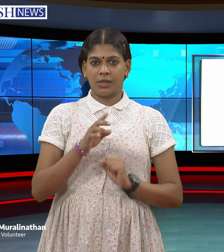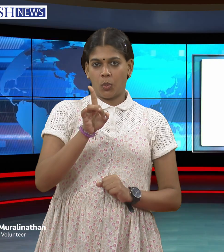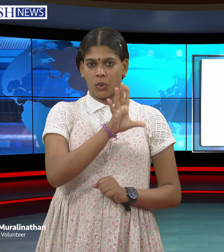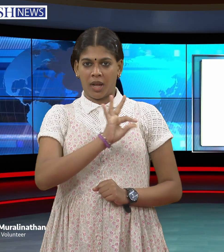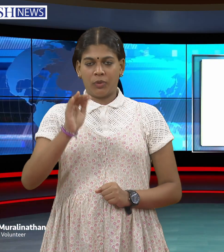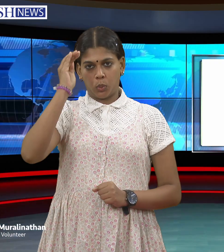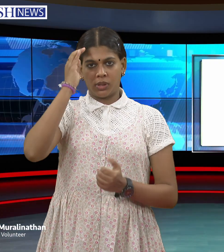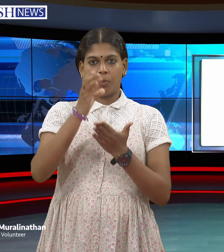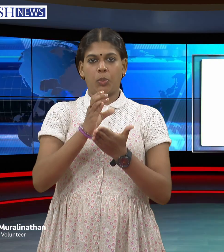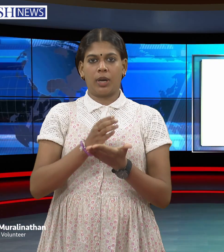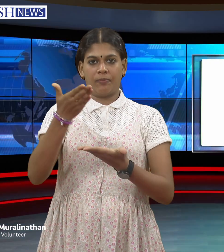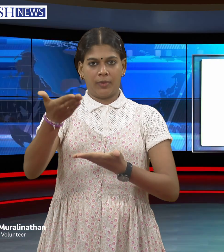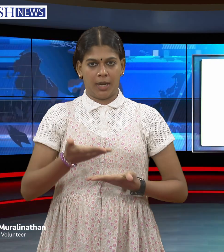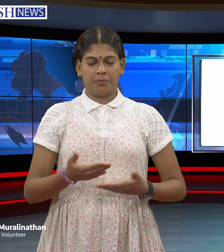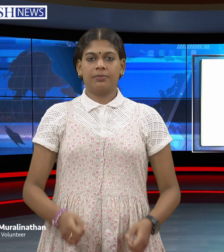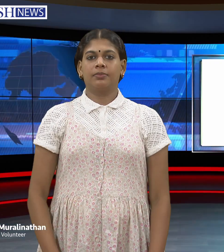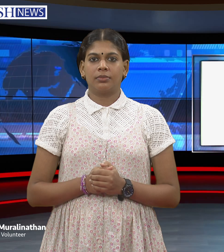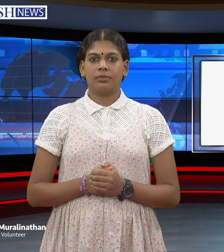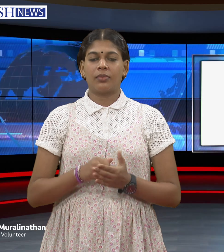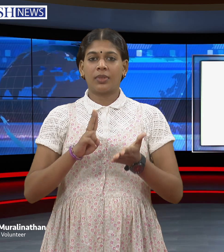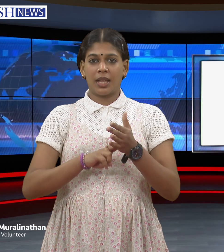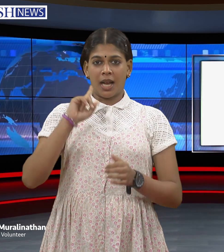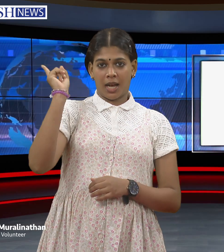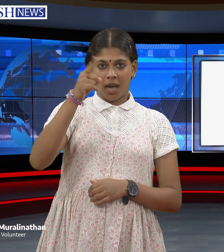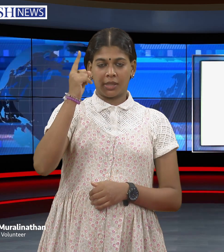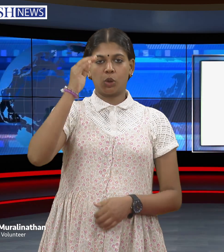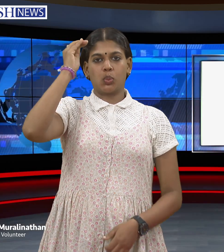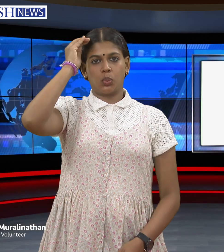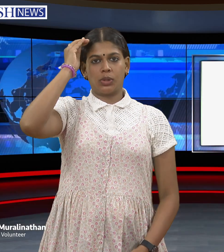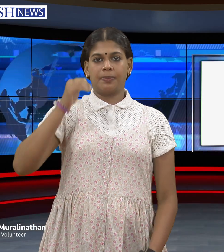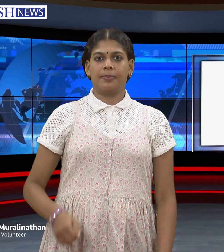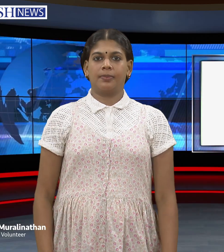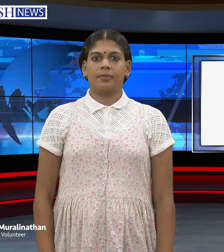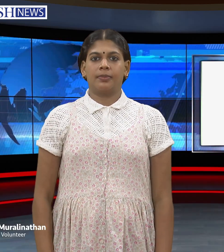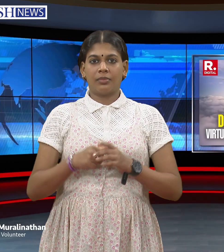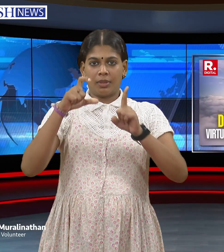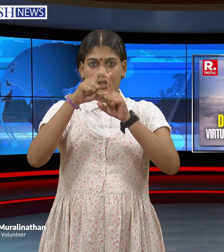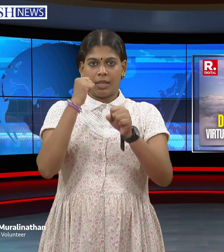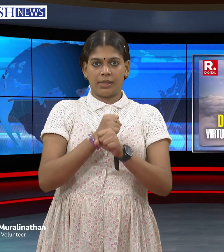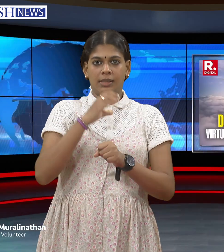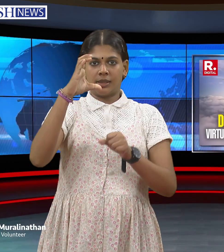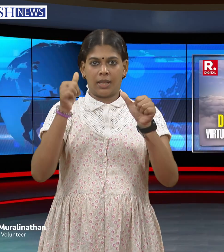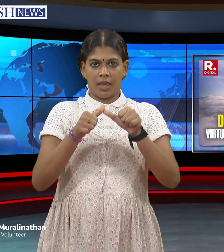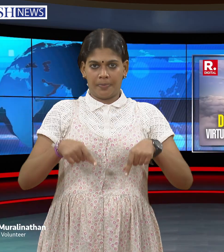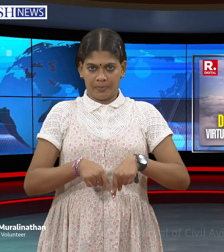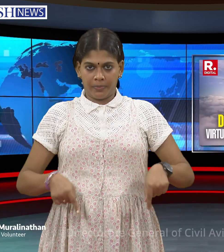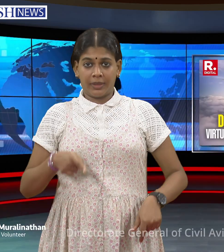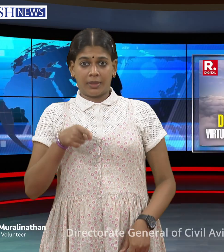Welcome to weekly NISH news broadcast. National news. The Directorate General of Civil Aviation